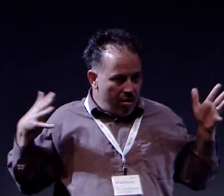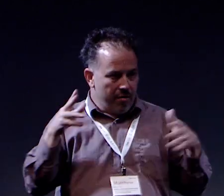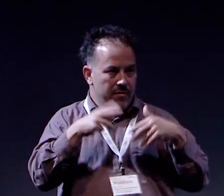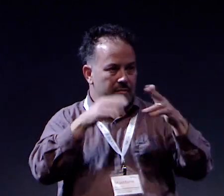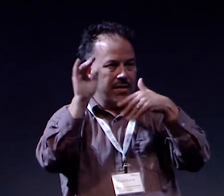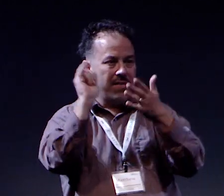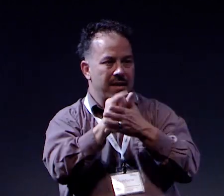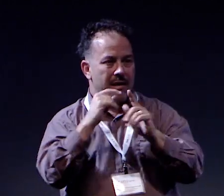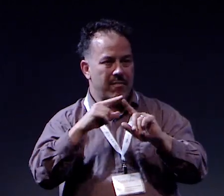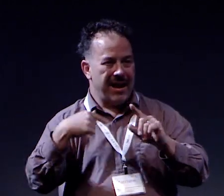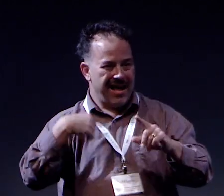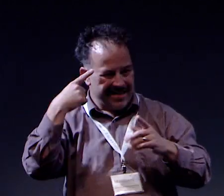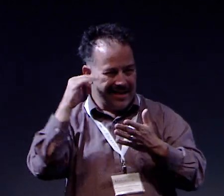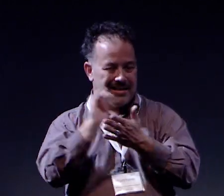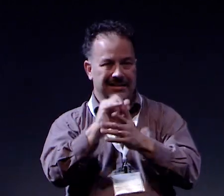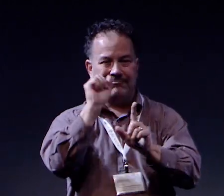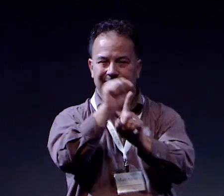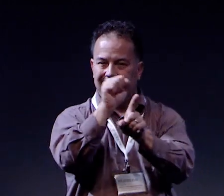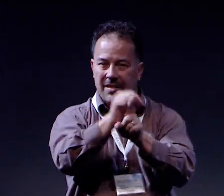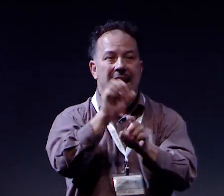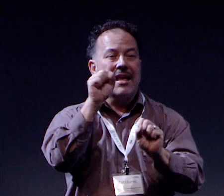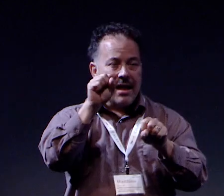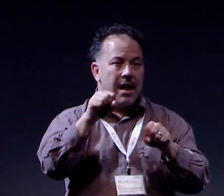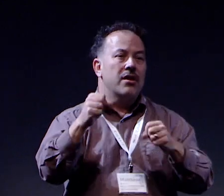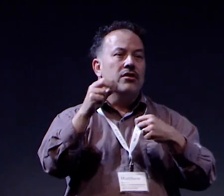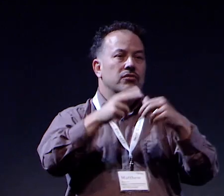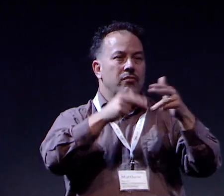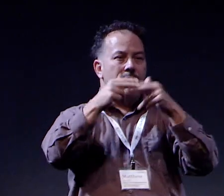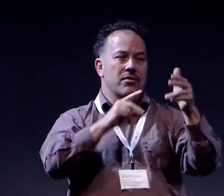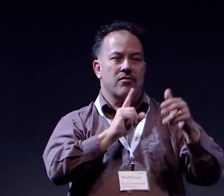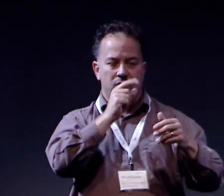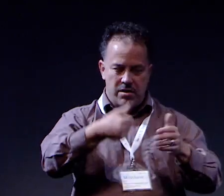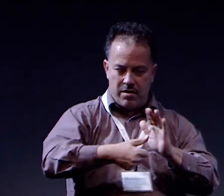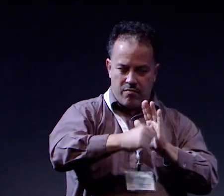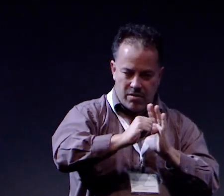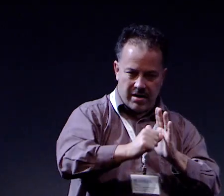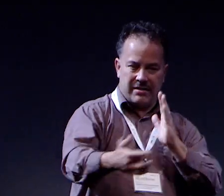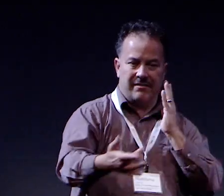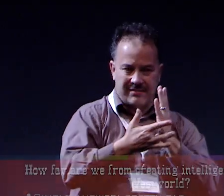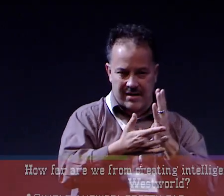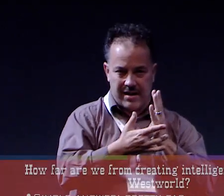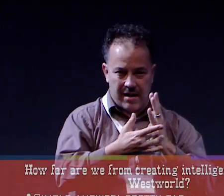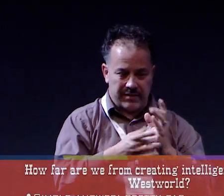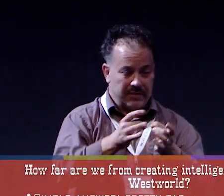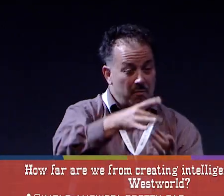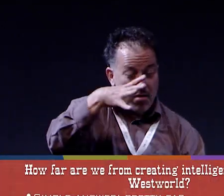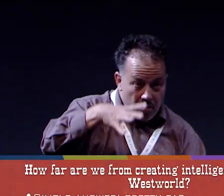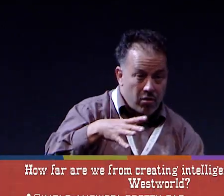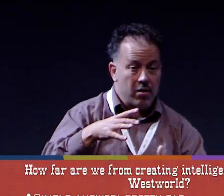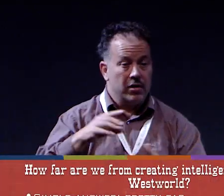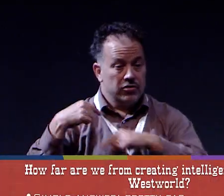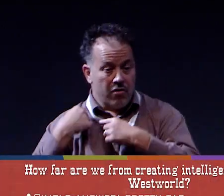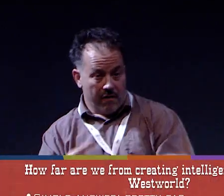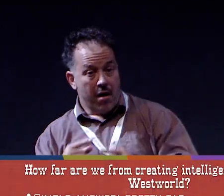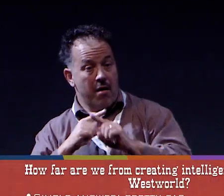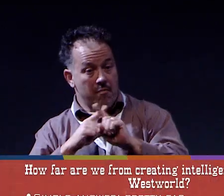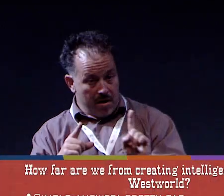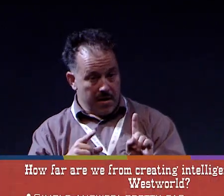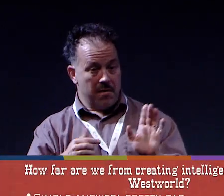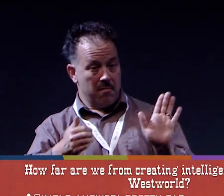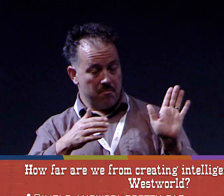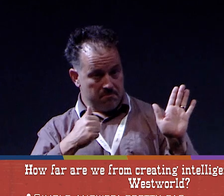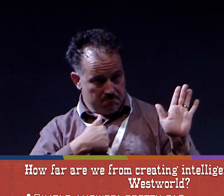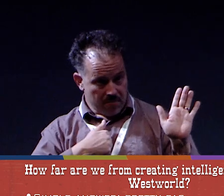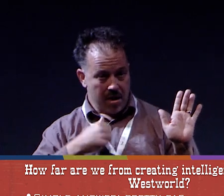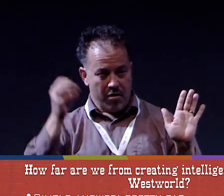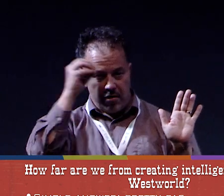I believe that's just an illusion. Yes, we've built some incredibly impressive technologies, some miracles so far. However, in my opinion, we're